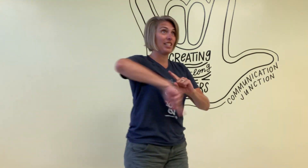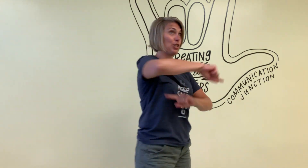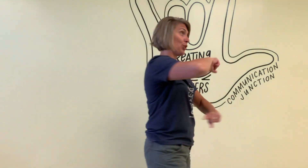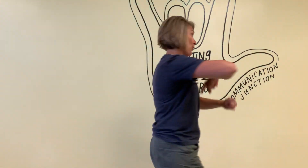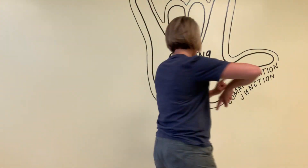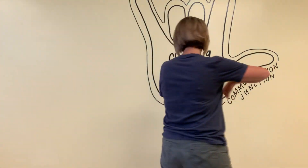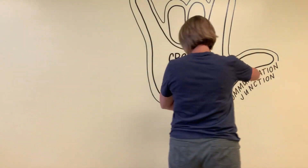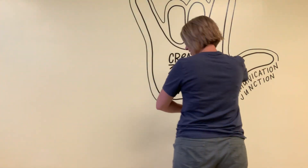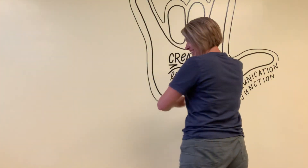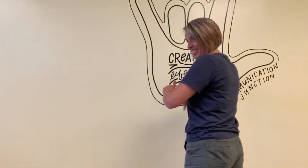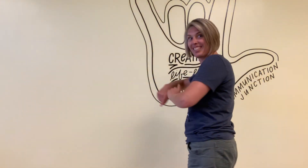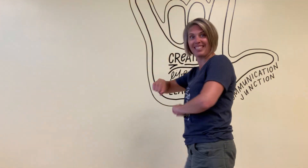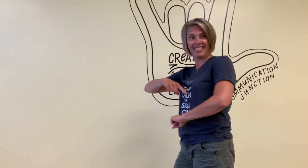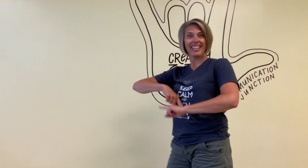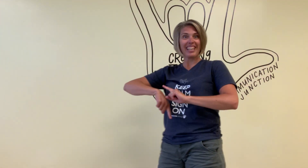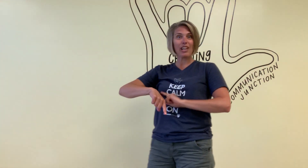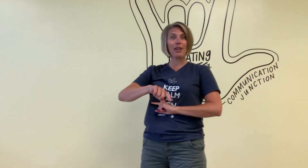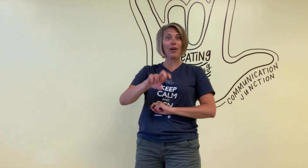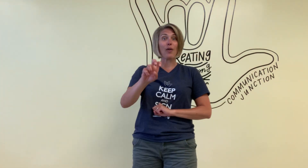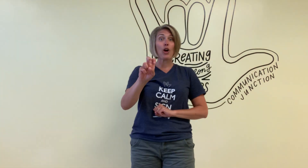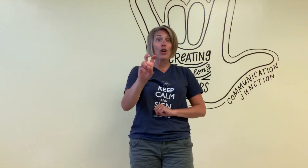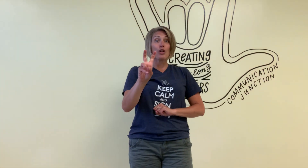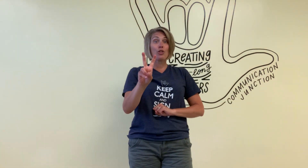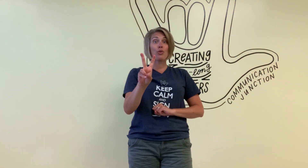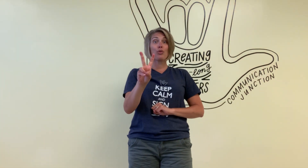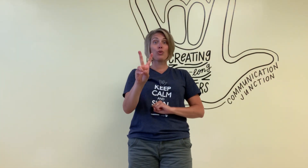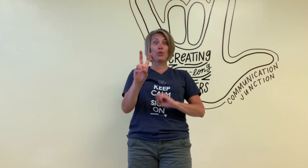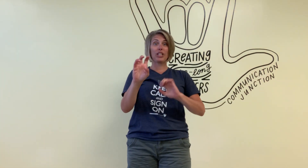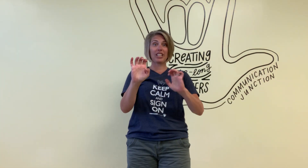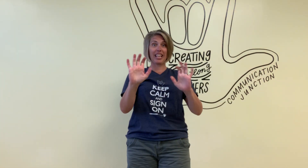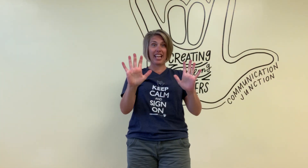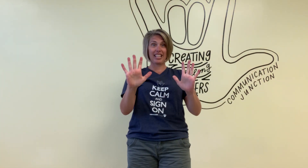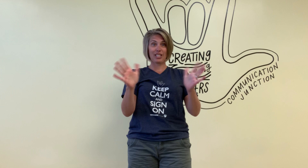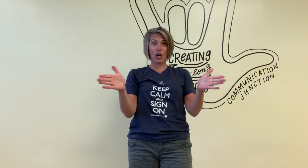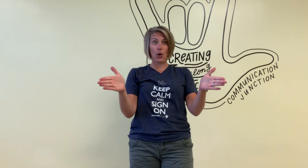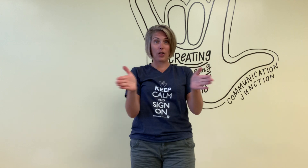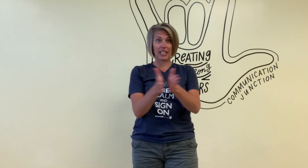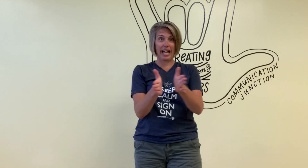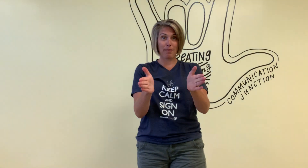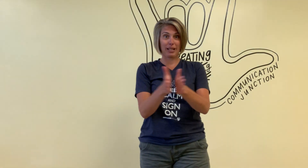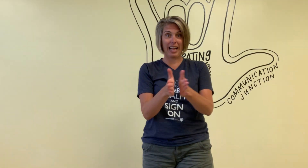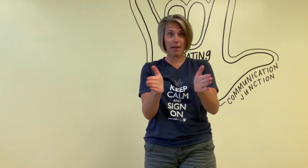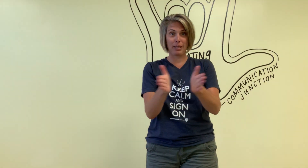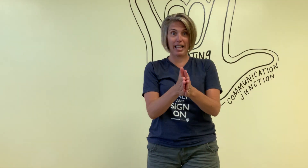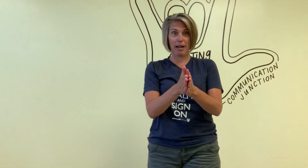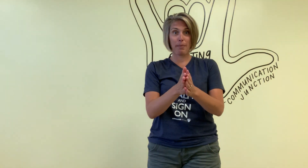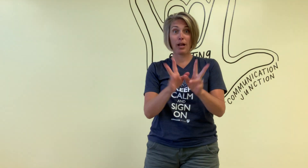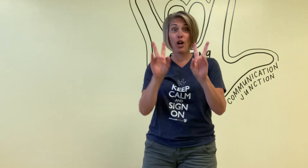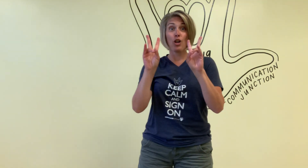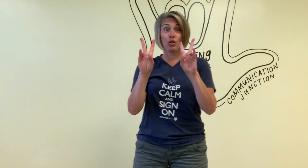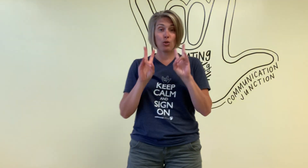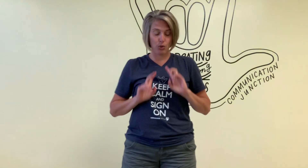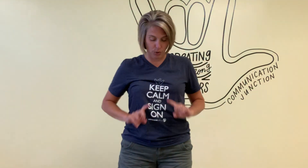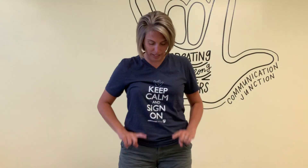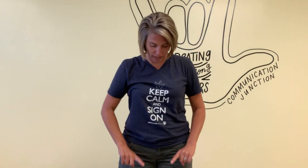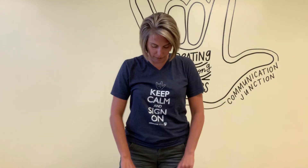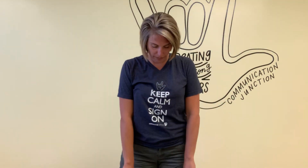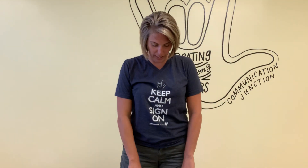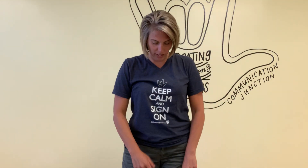turn around. Here we go. 2 little hands go clap, clap, clap. 2 little feet